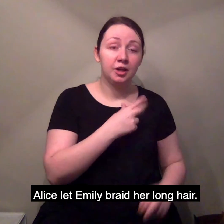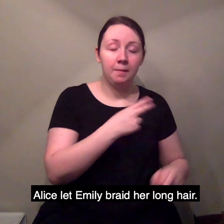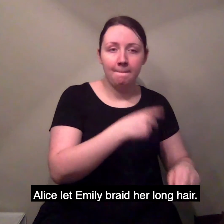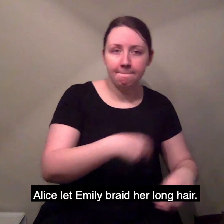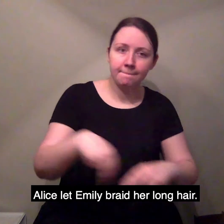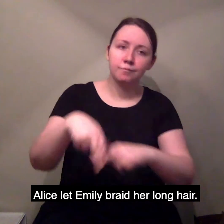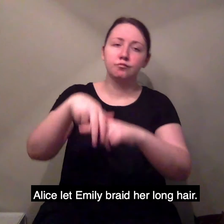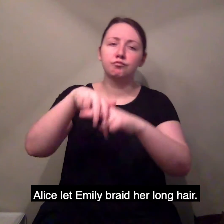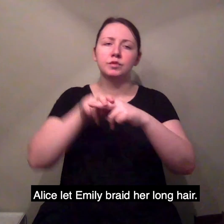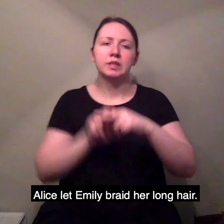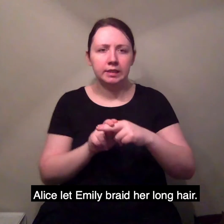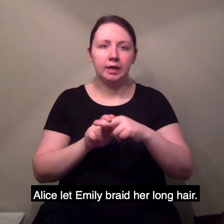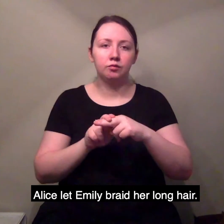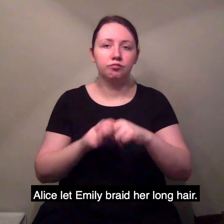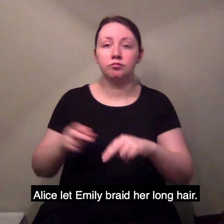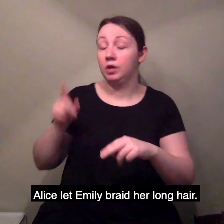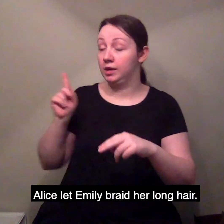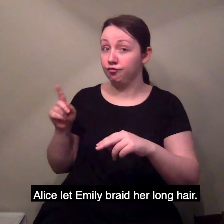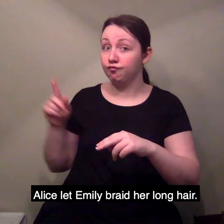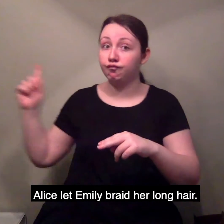Alice let Emily braid her long hair.